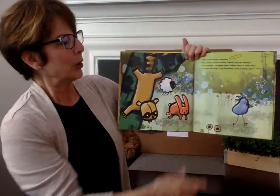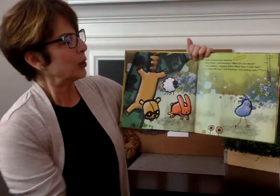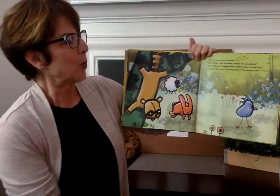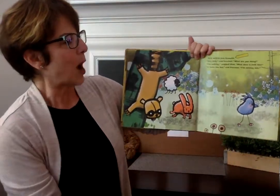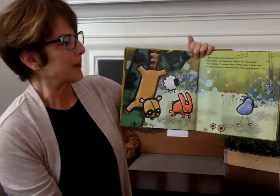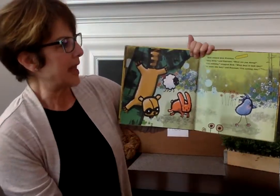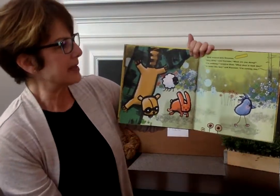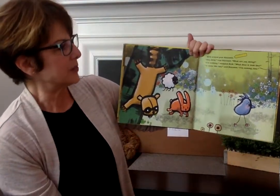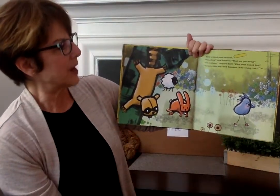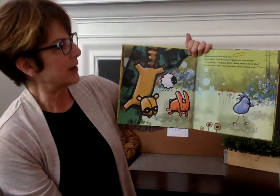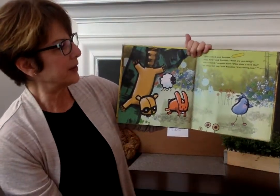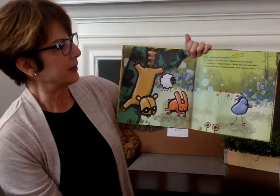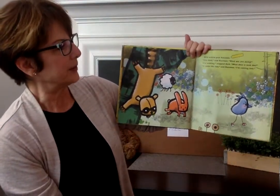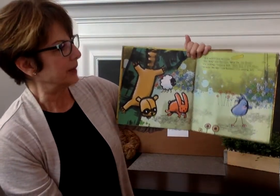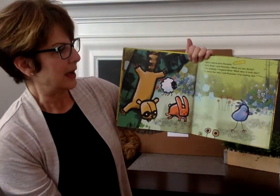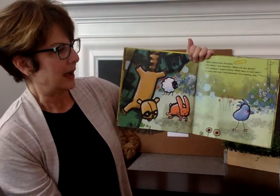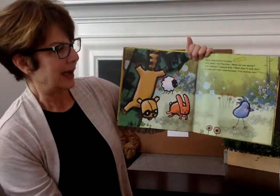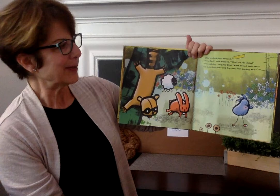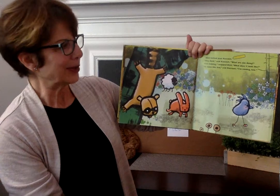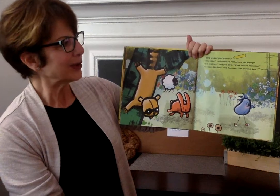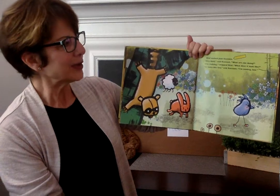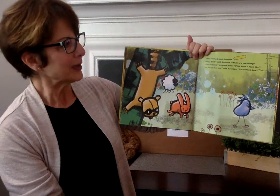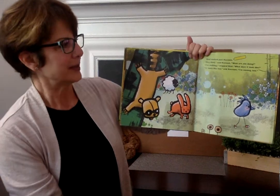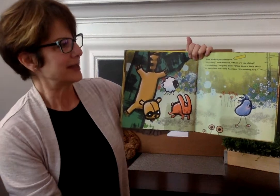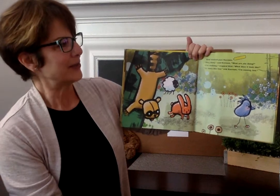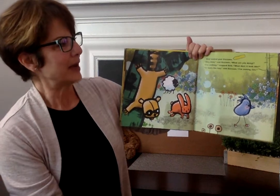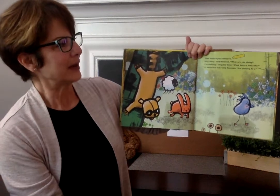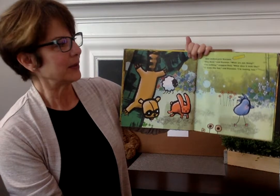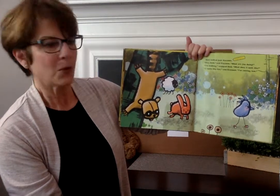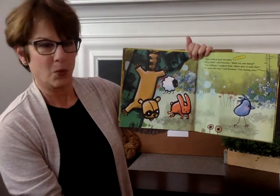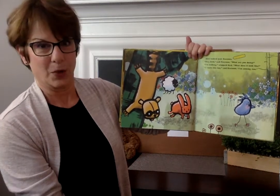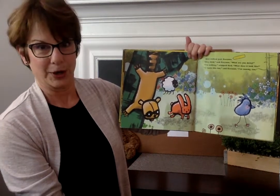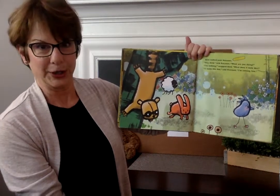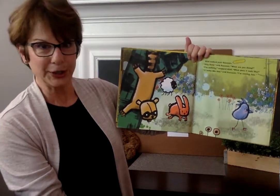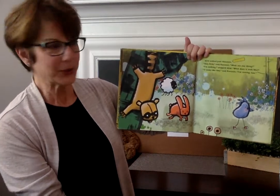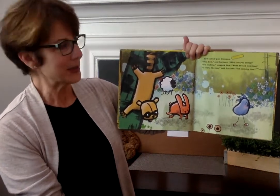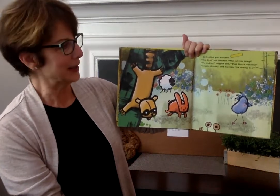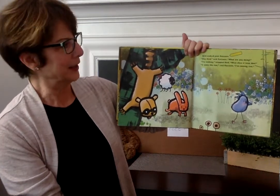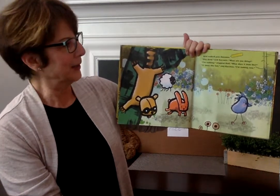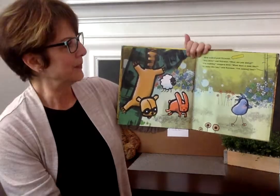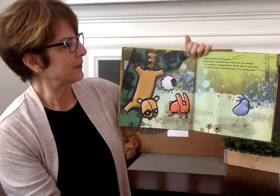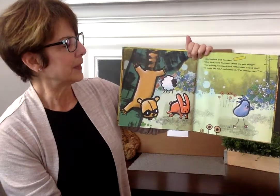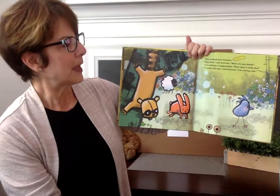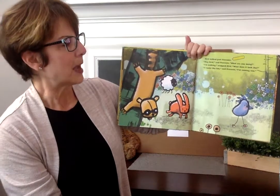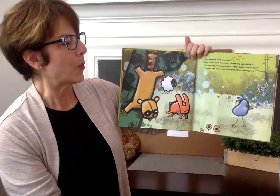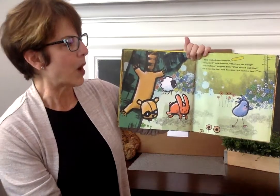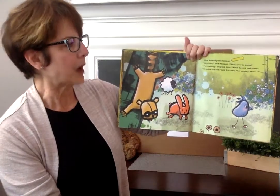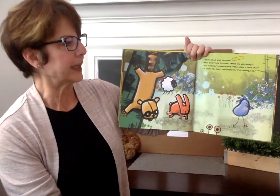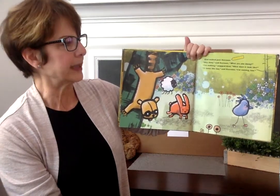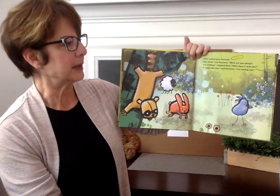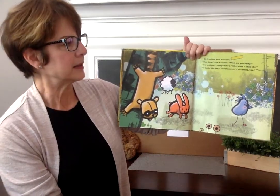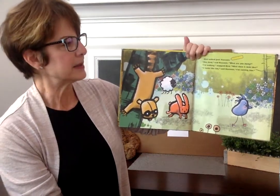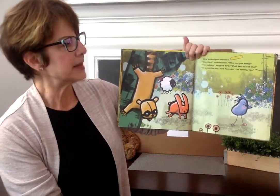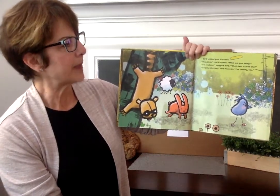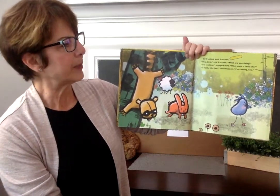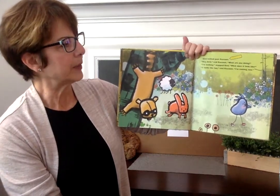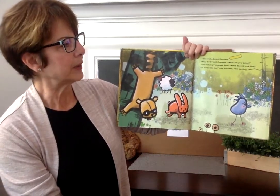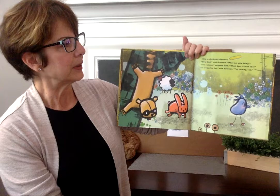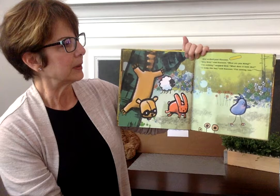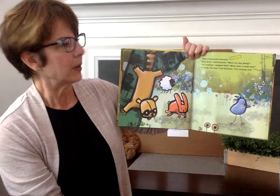Bird walked past Raccoon. "Hey, Bird," said Raccoon. "What are you doing?" "I'm walking," snapped Bird. "What